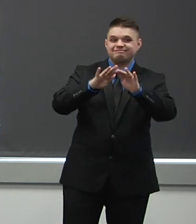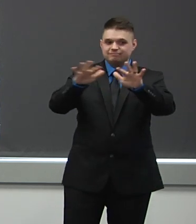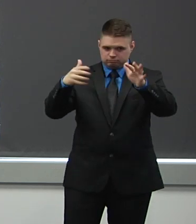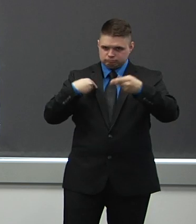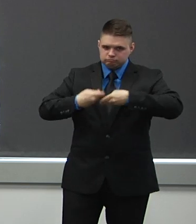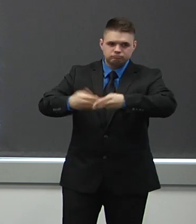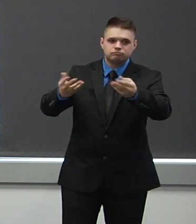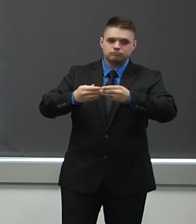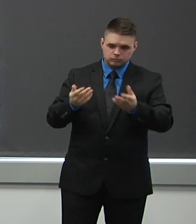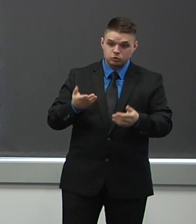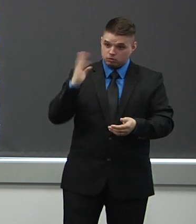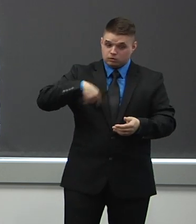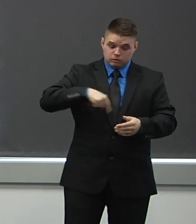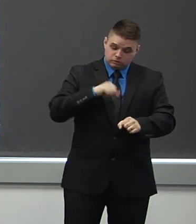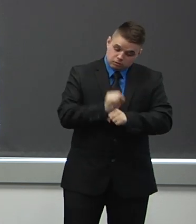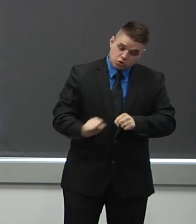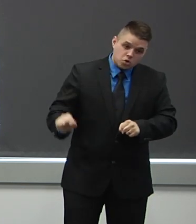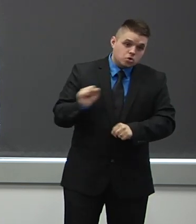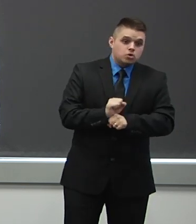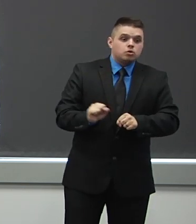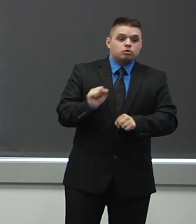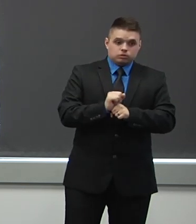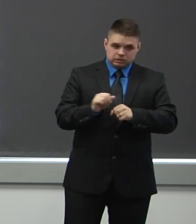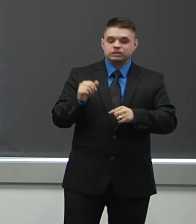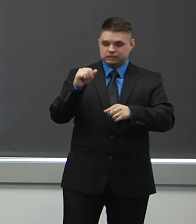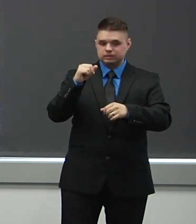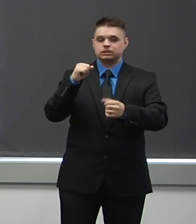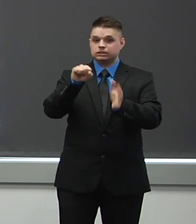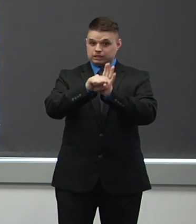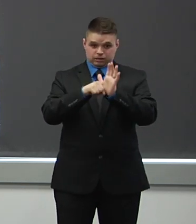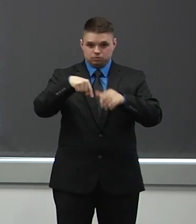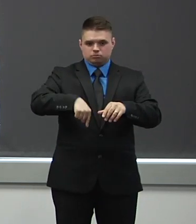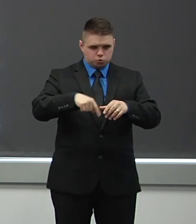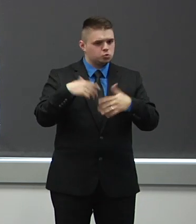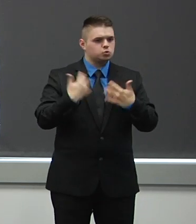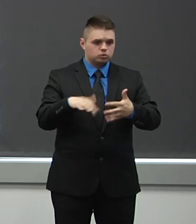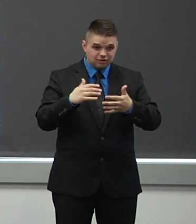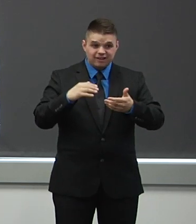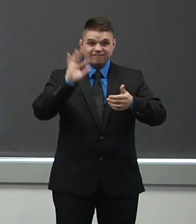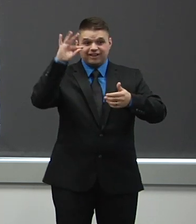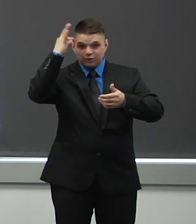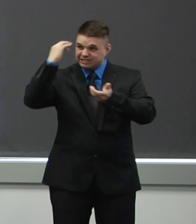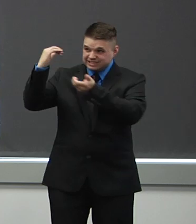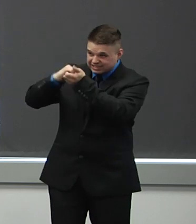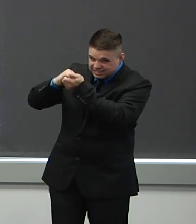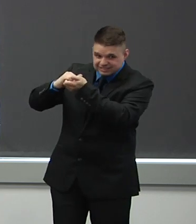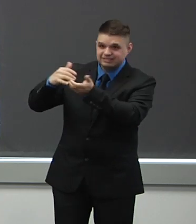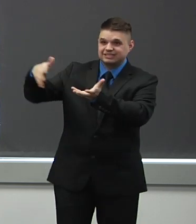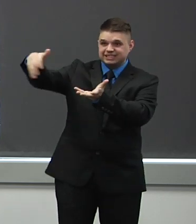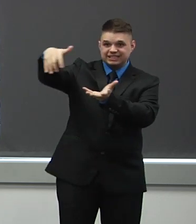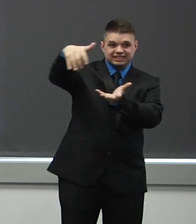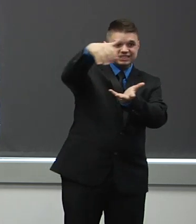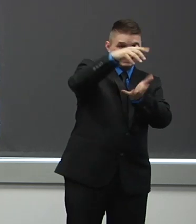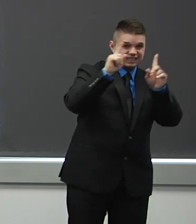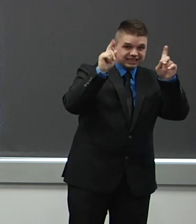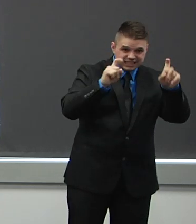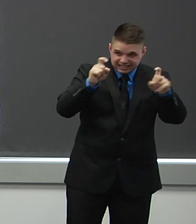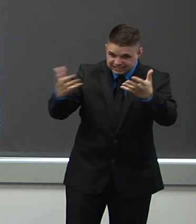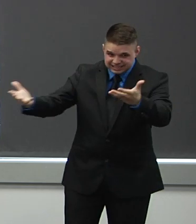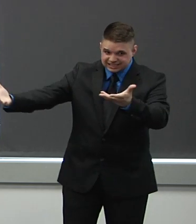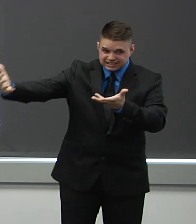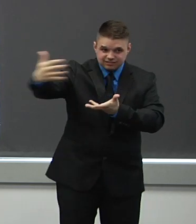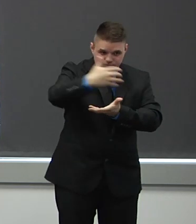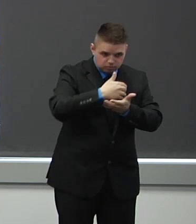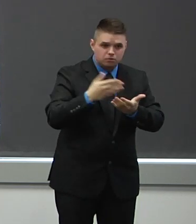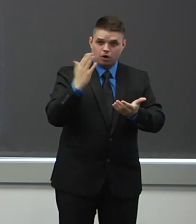our state and with all federal partners to secure as much testing as we can. We know that there are new equipment on